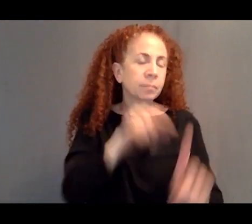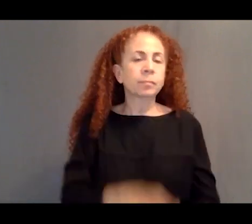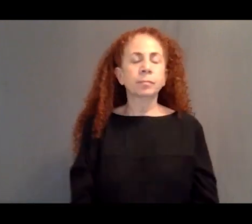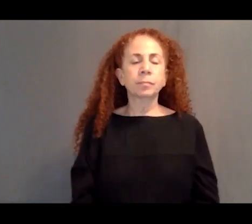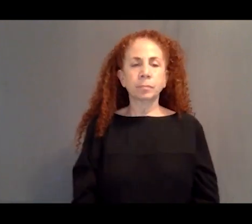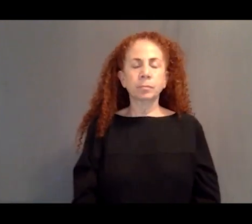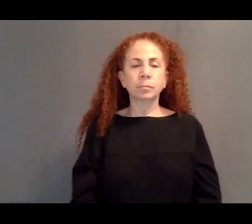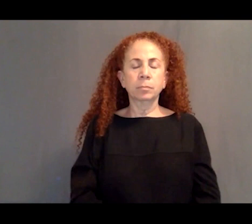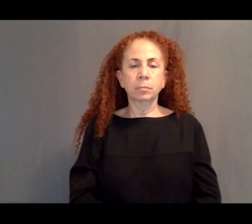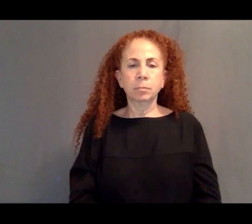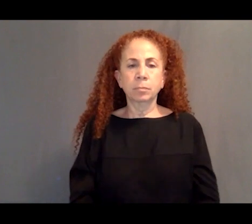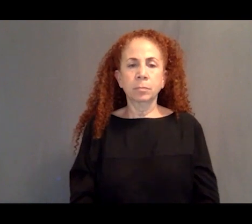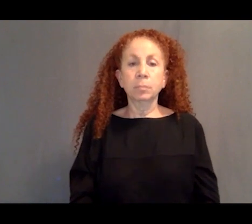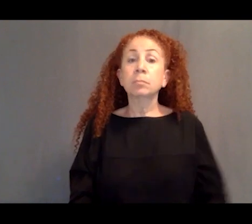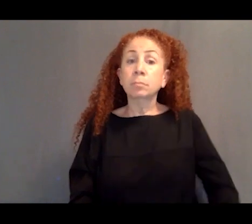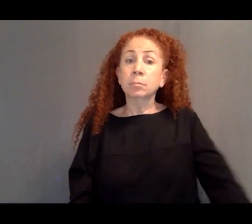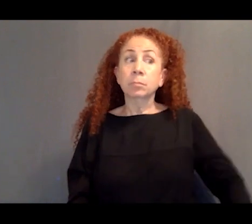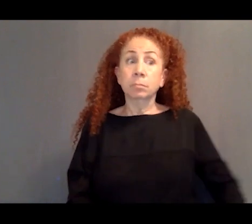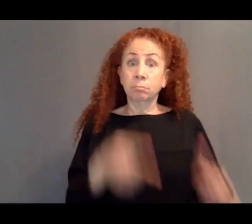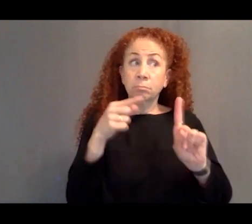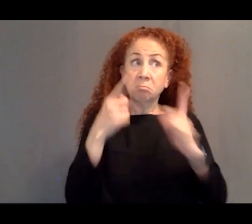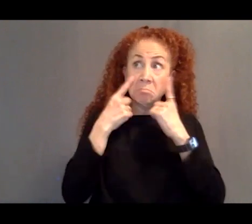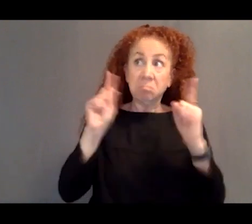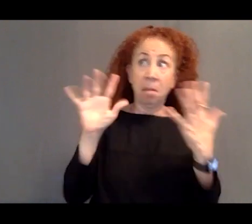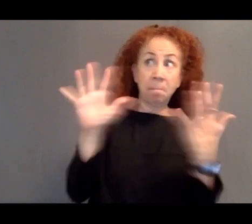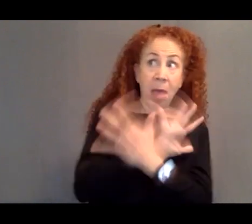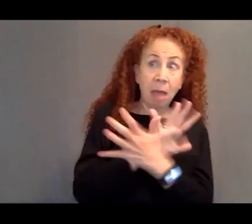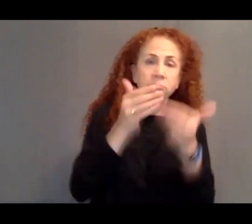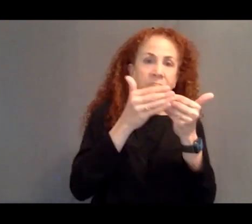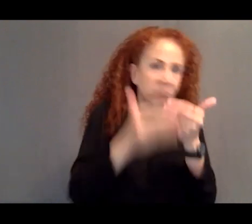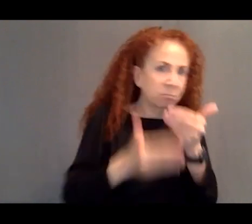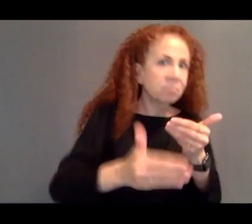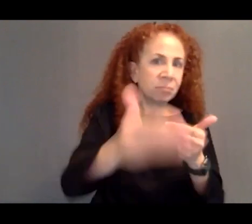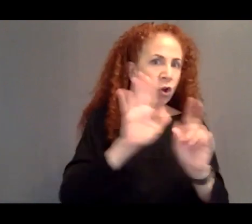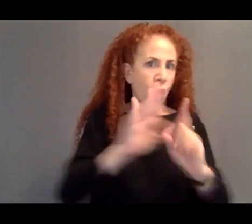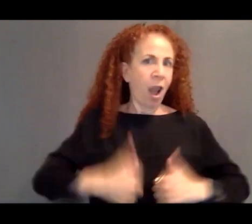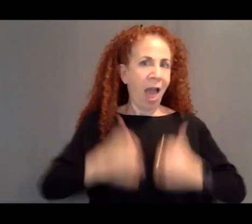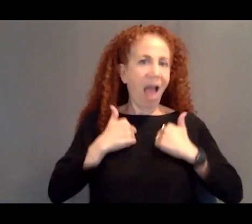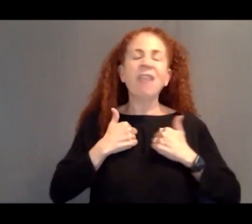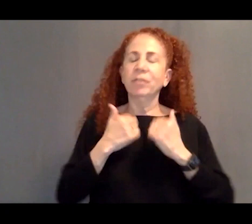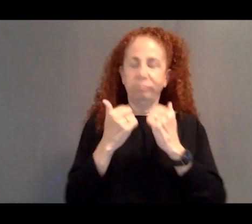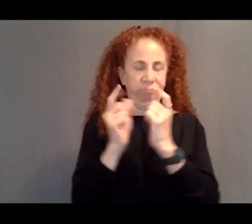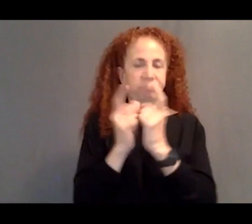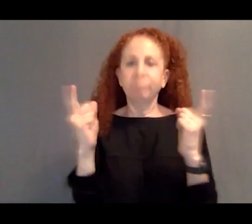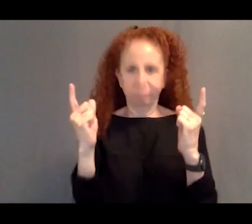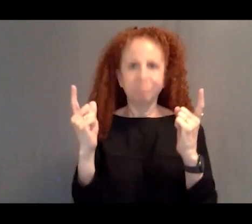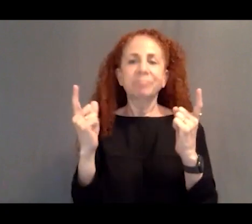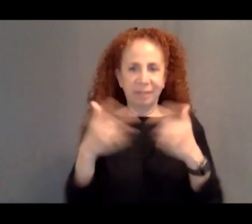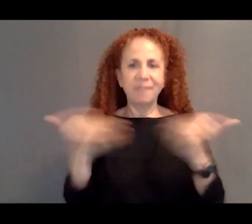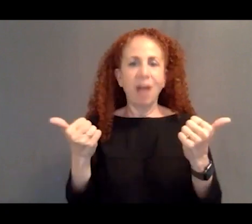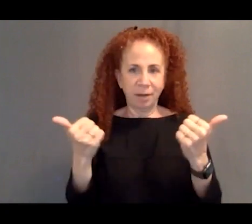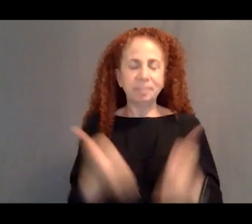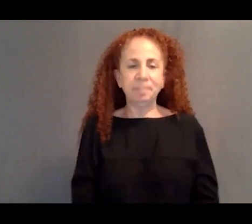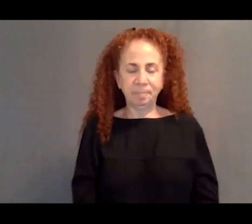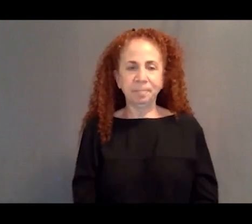So from the moment her attempt in the book is successful, Stella's life splits into two. But the